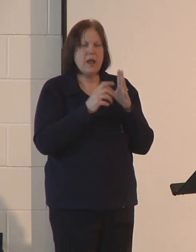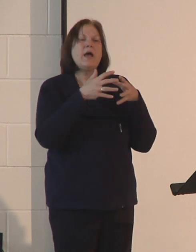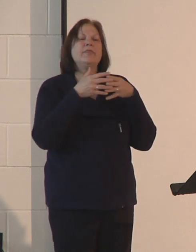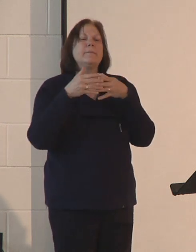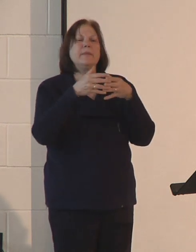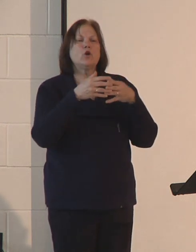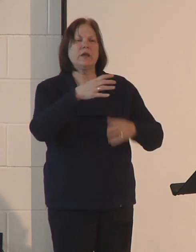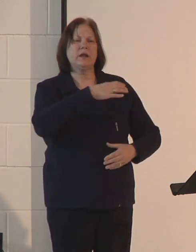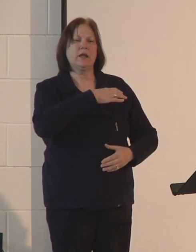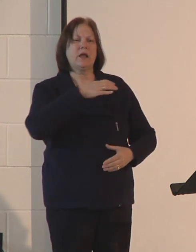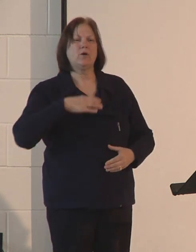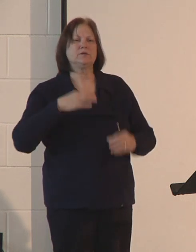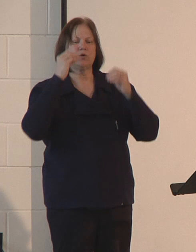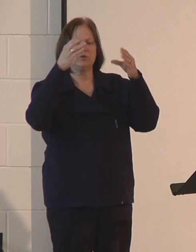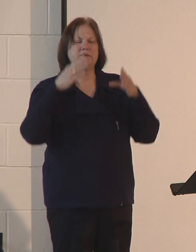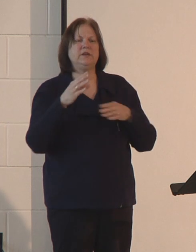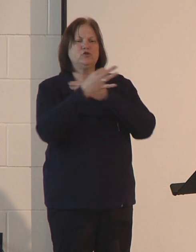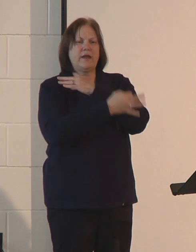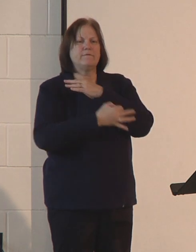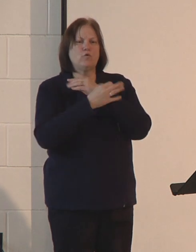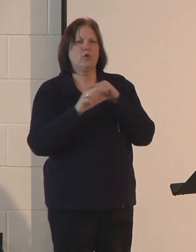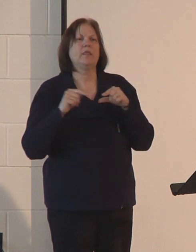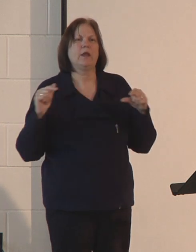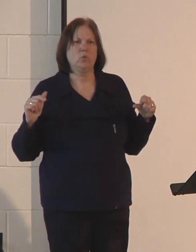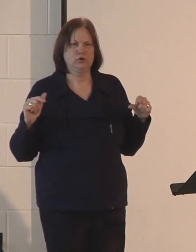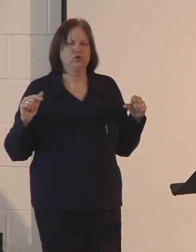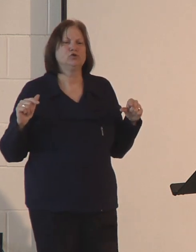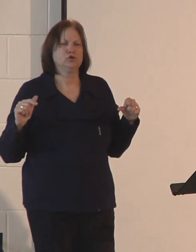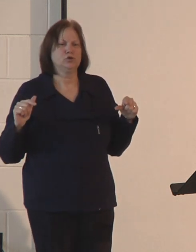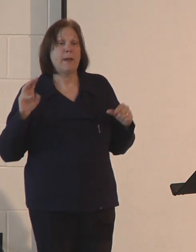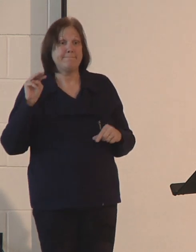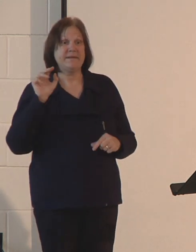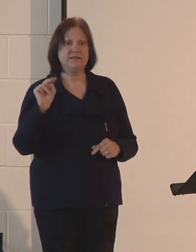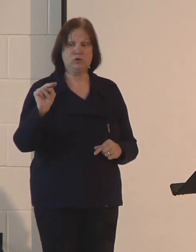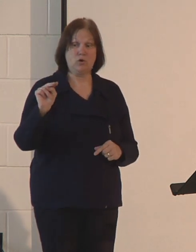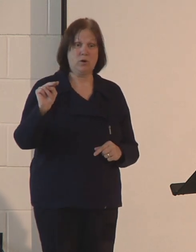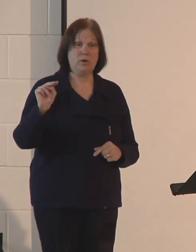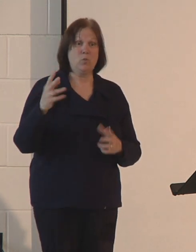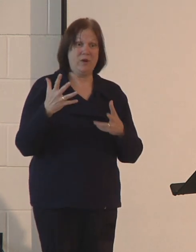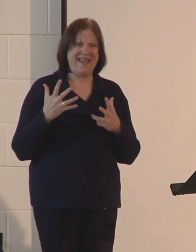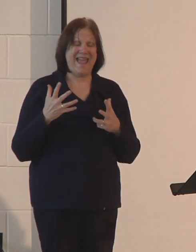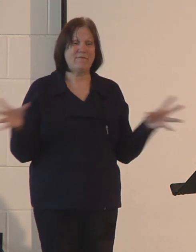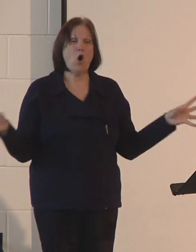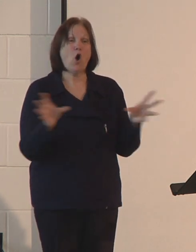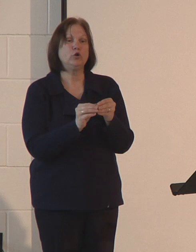American Council of Teaching and Foreign Language. In Minnesota, we have 13